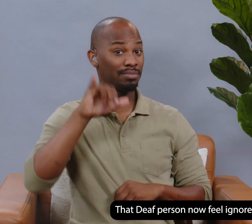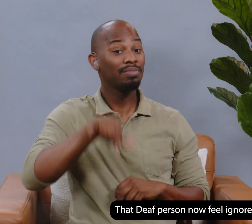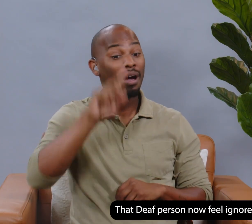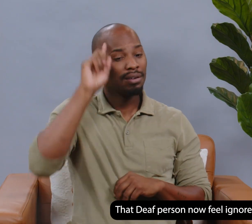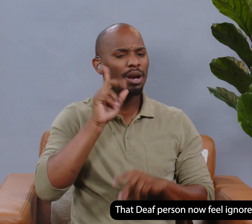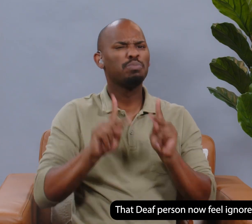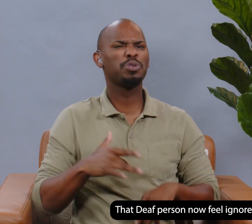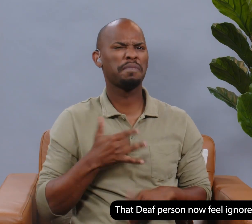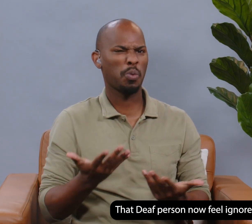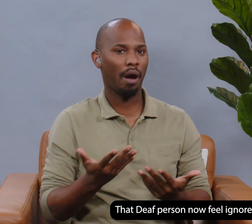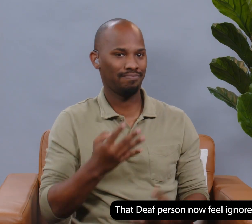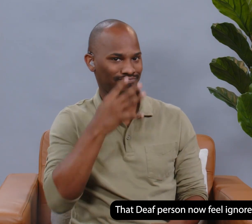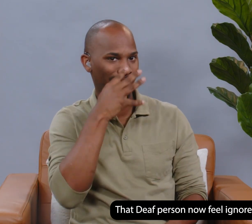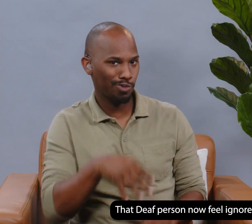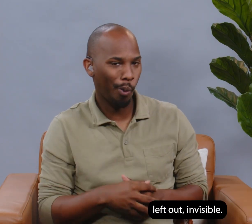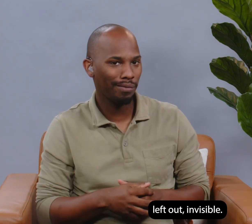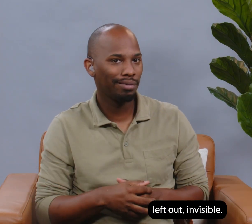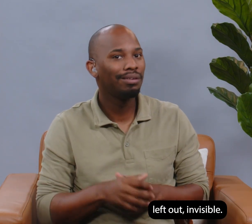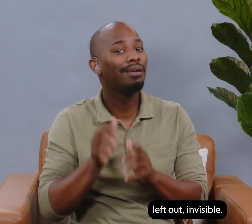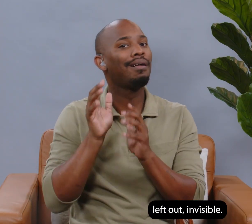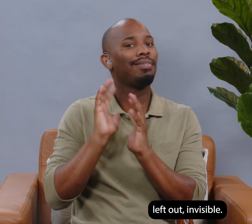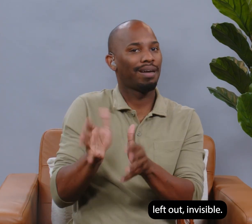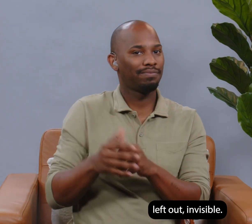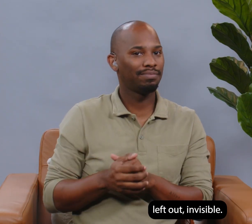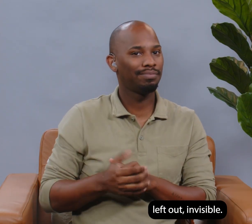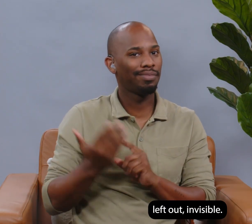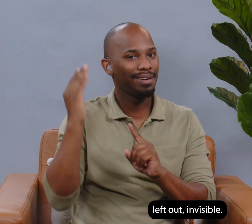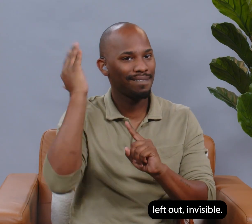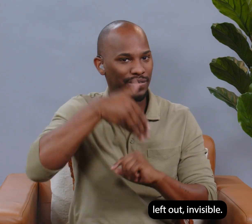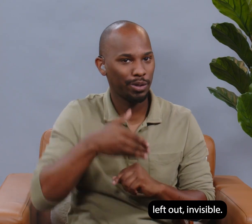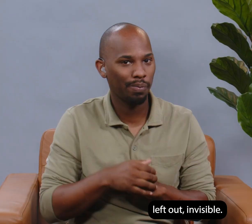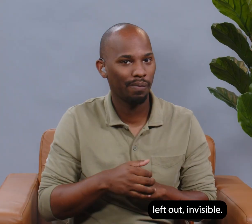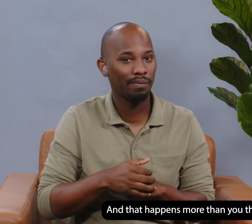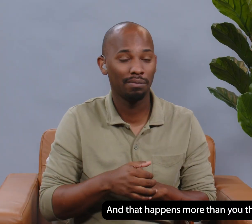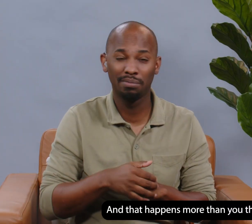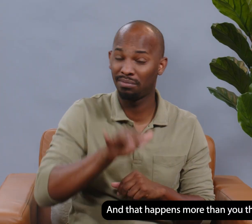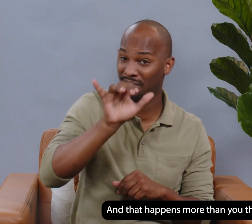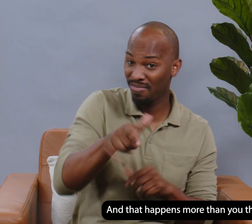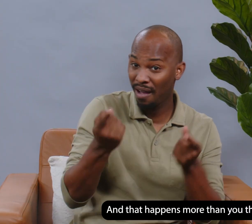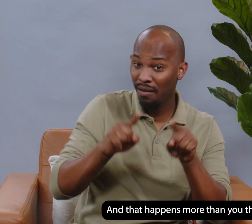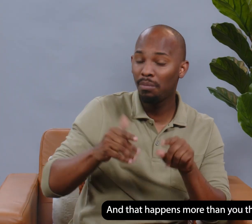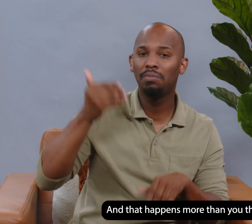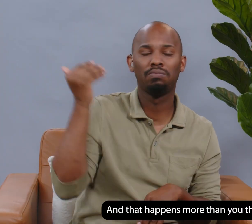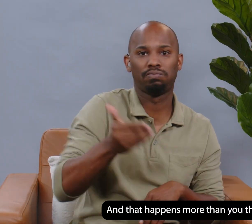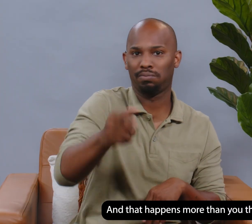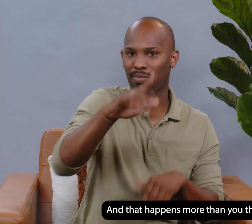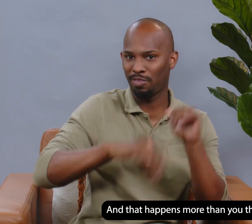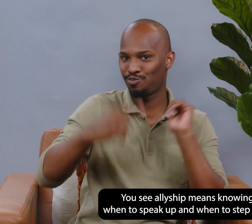person now feels ignored, left out, invisible. And that happens more than you think. You